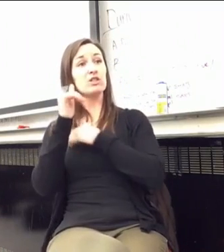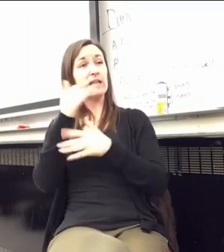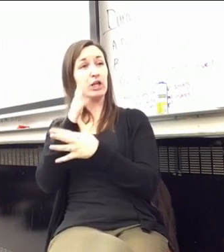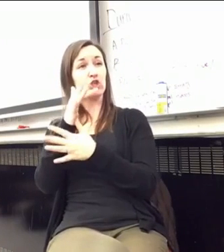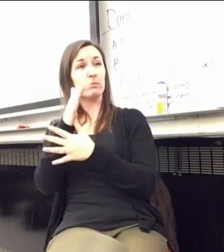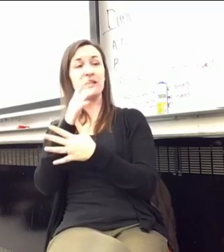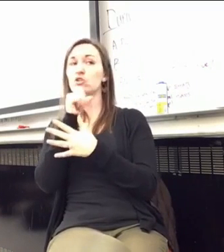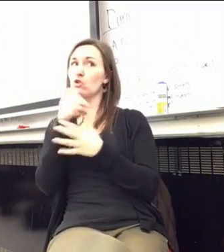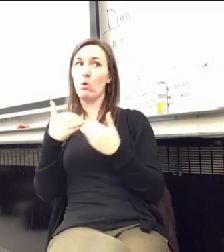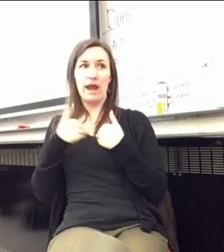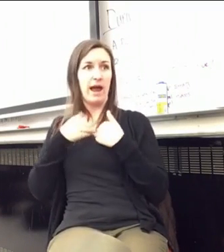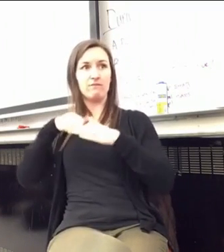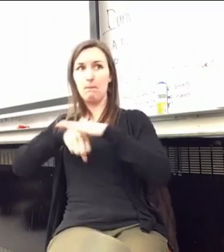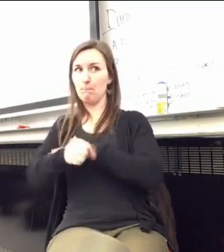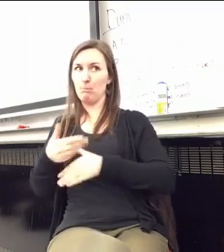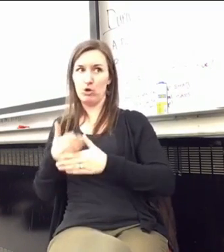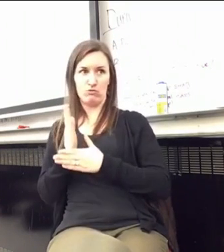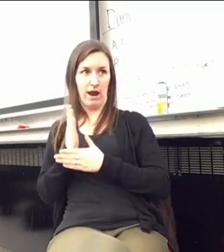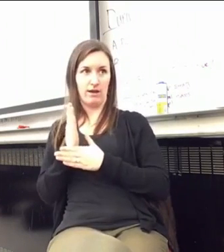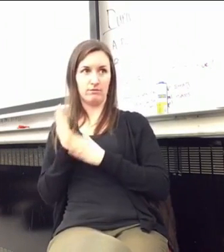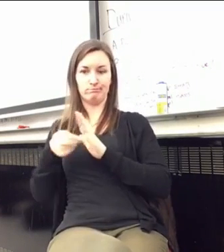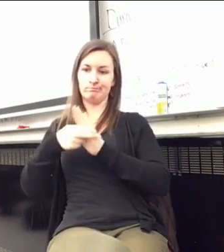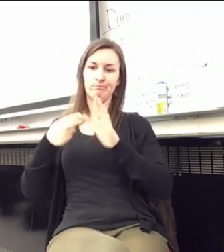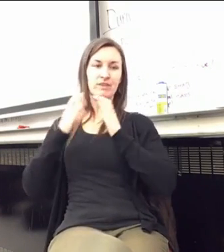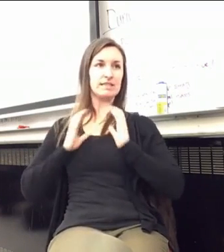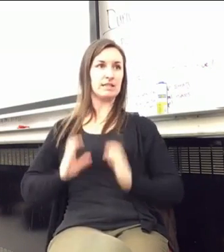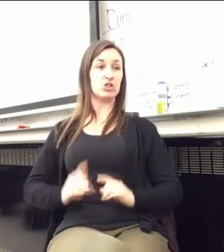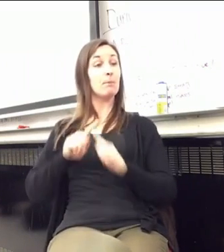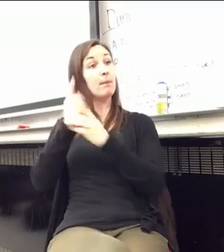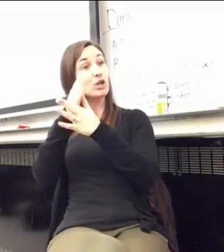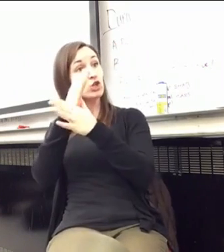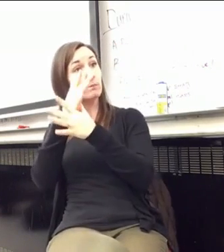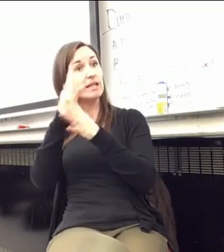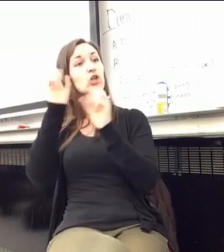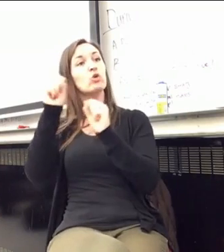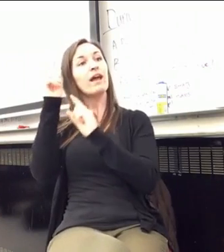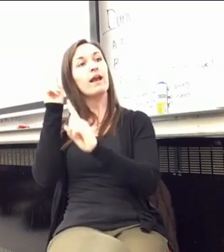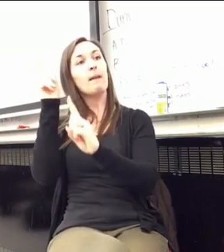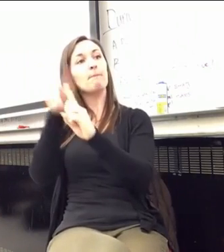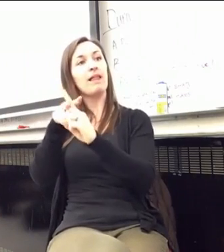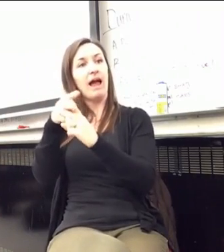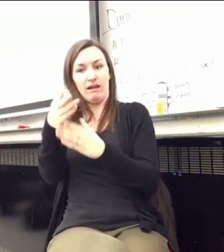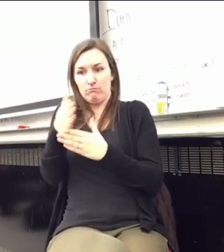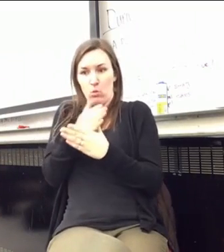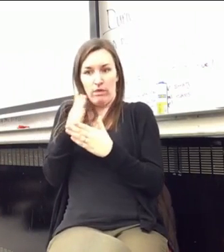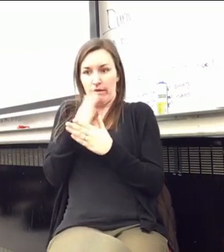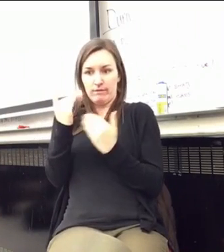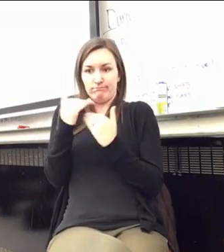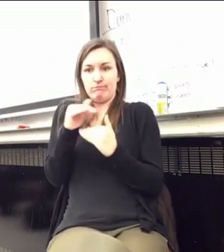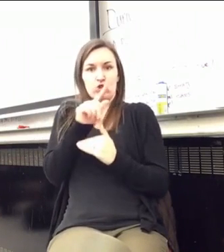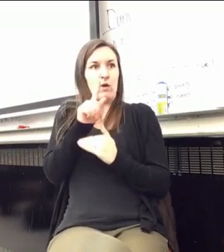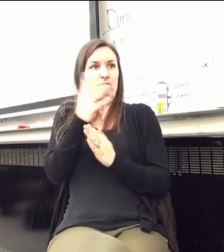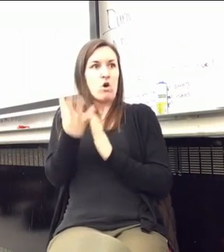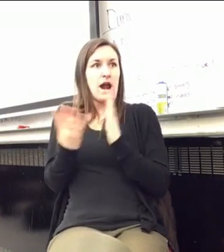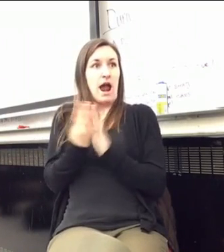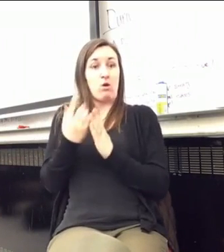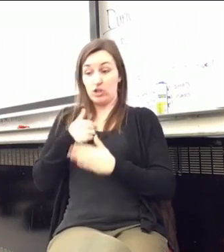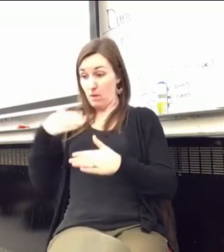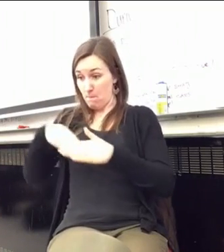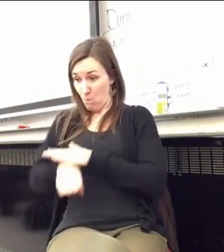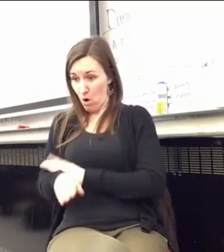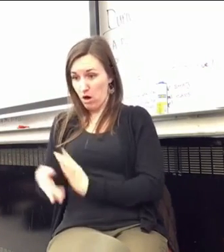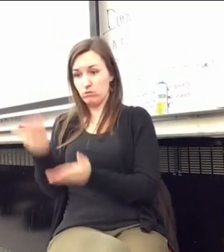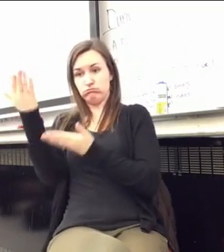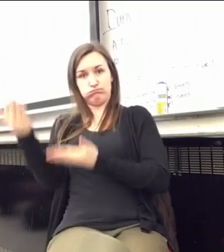birthright citizenship. However, in Germany, you can apply and become a citizen within 24 hours. In the United